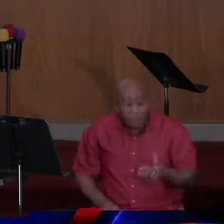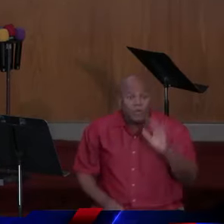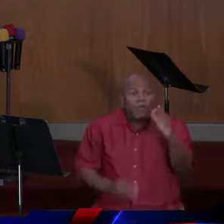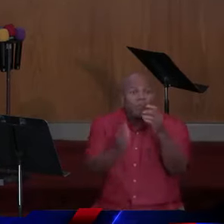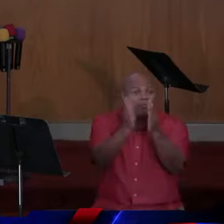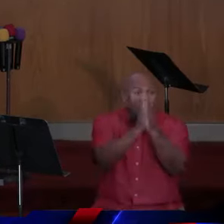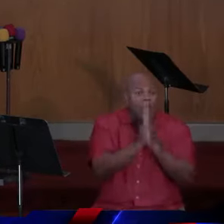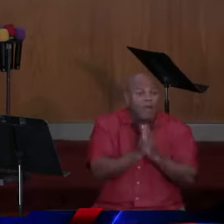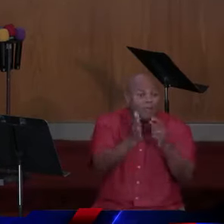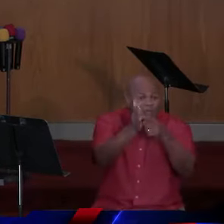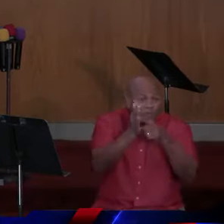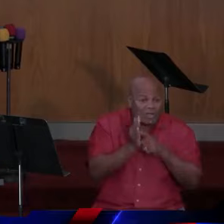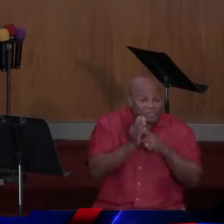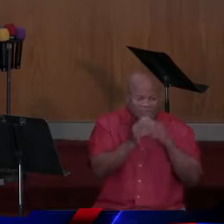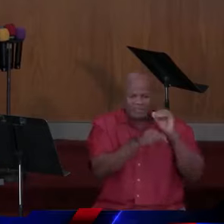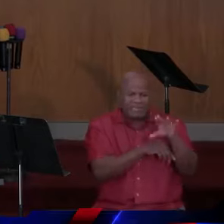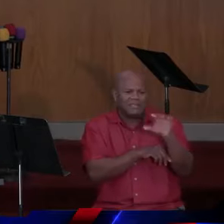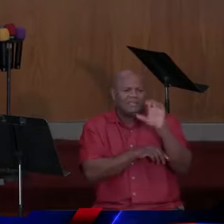via